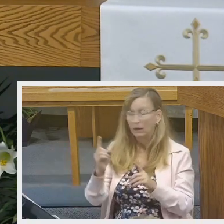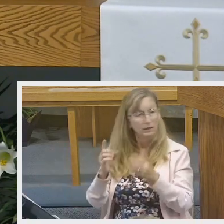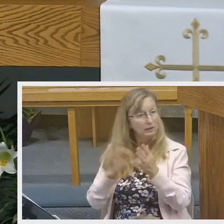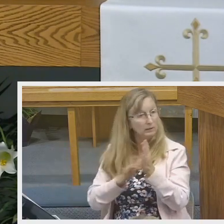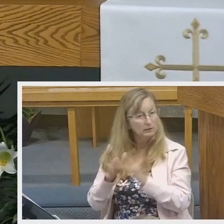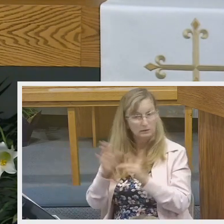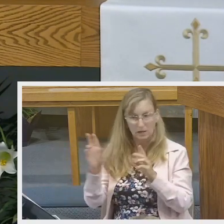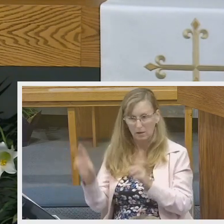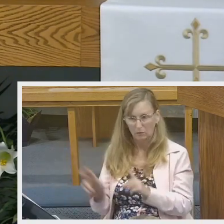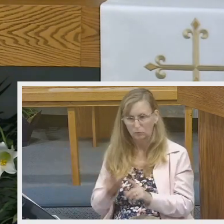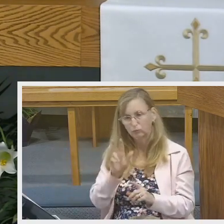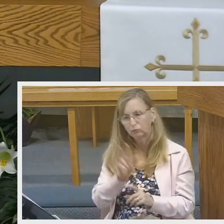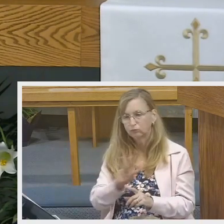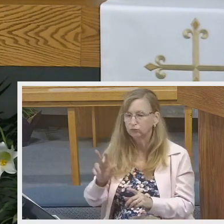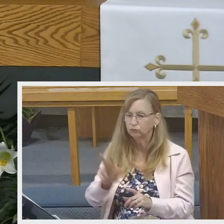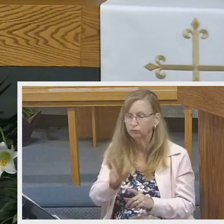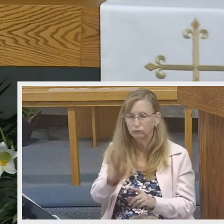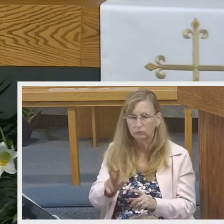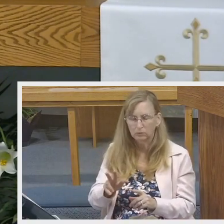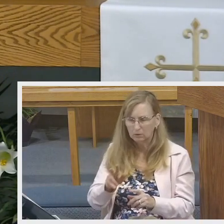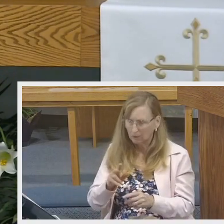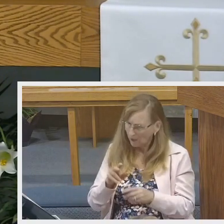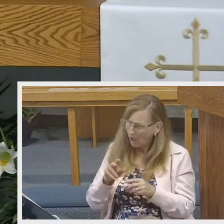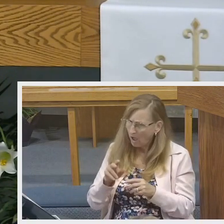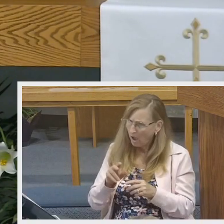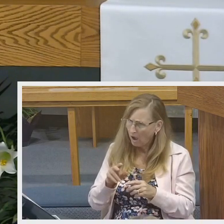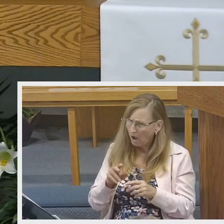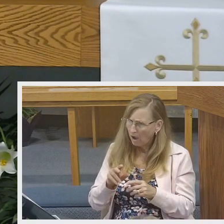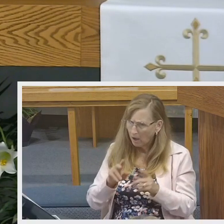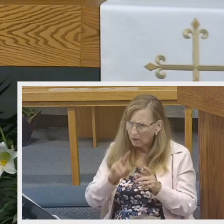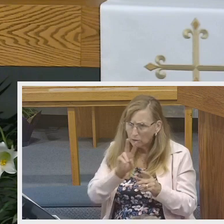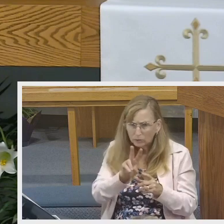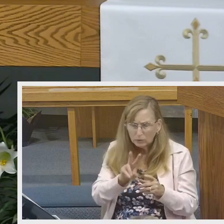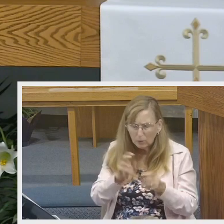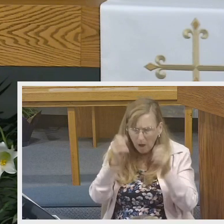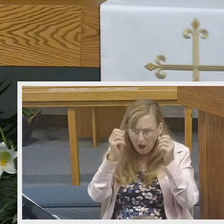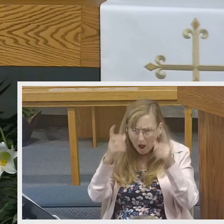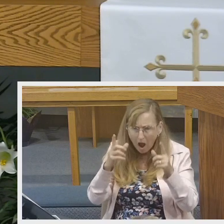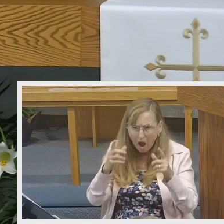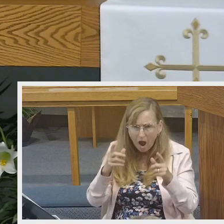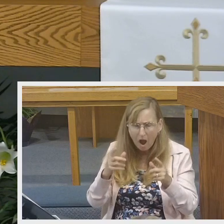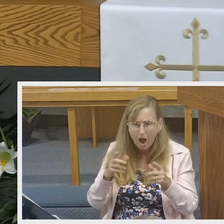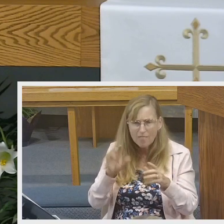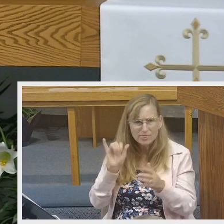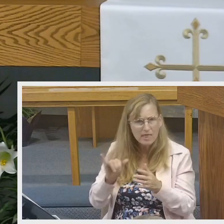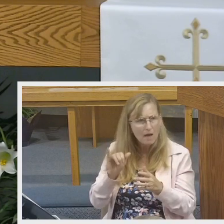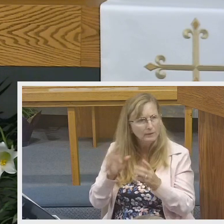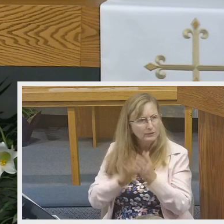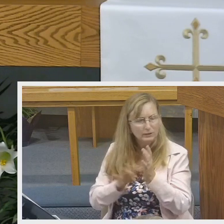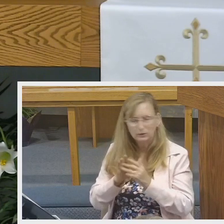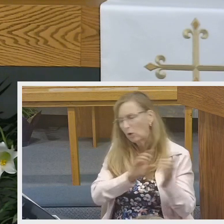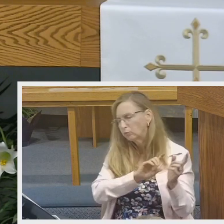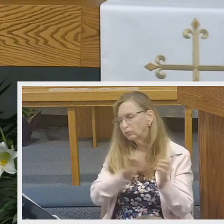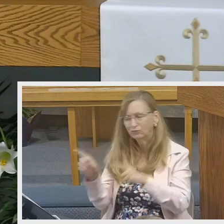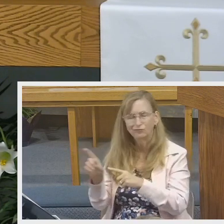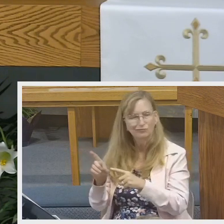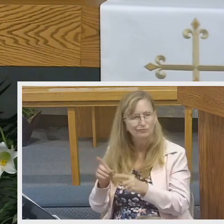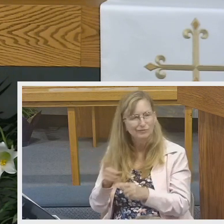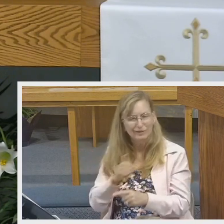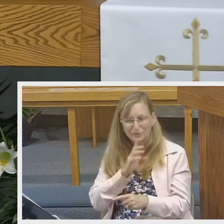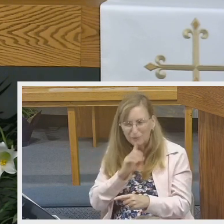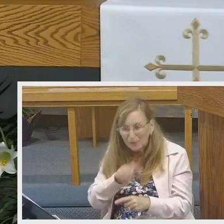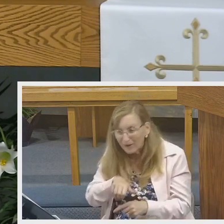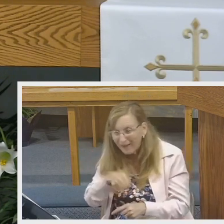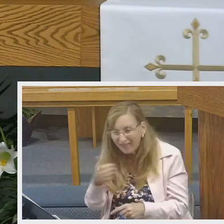And it tells us they got up immediately and returned at once to Jerusalem. Then the two told what